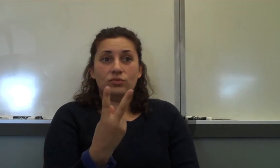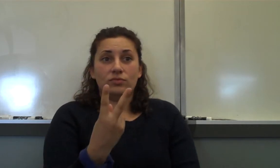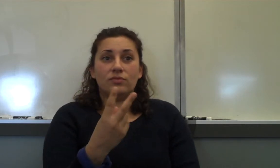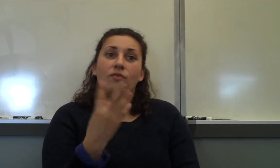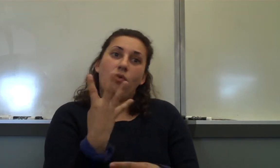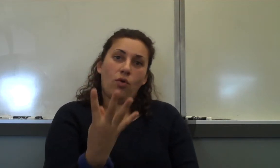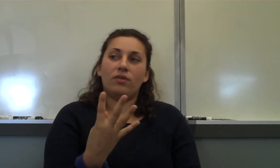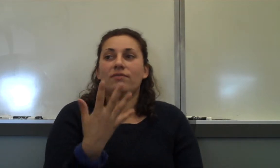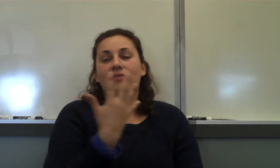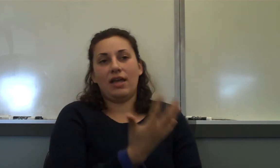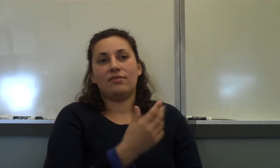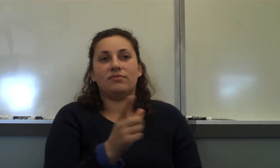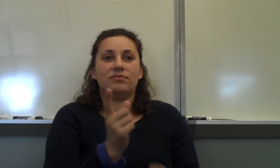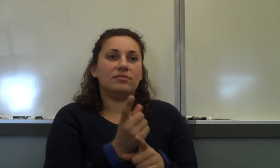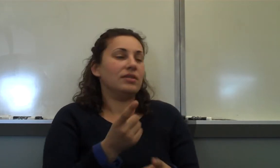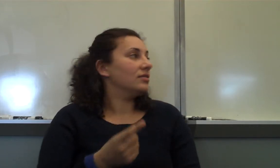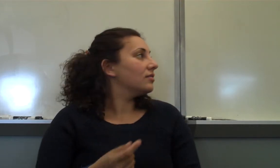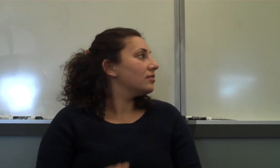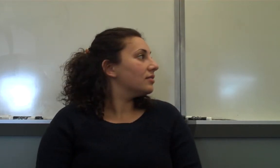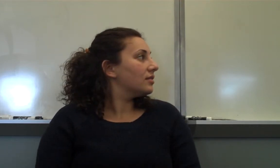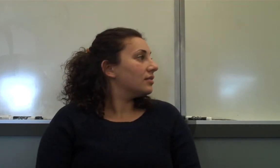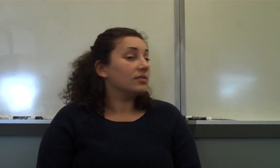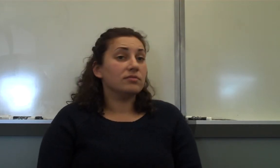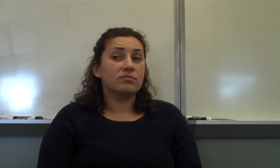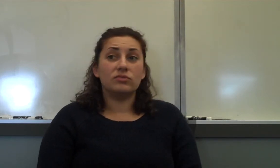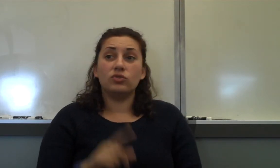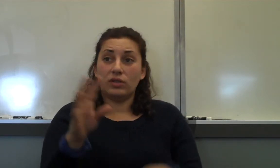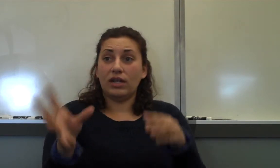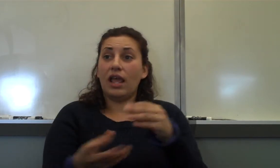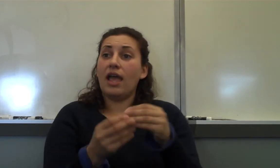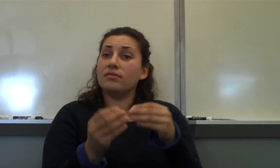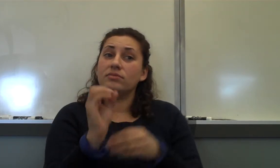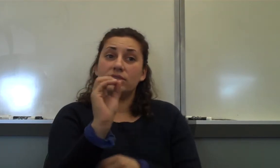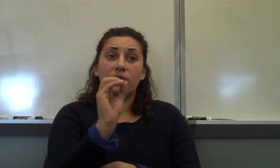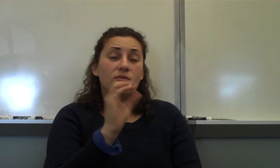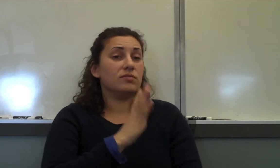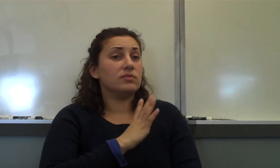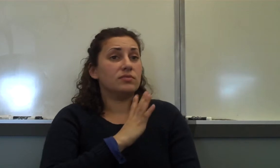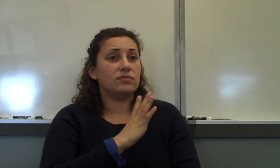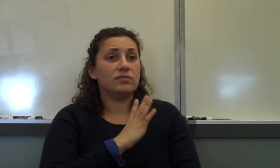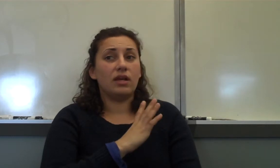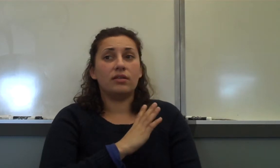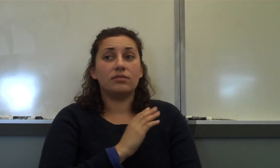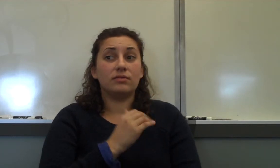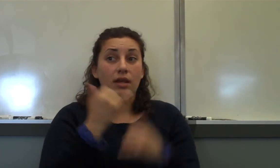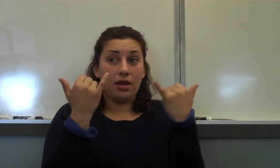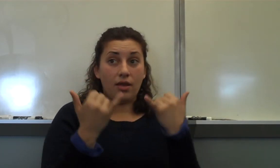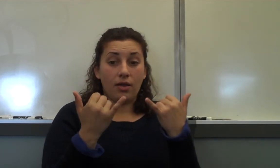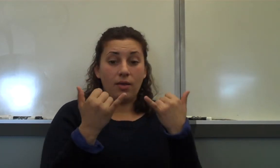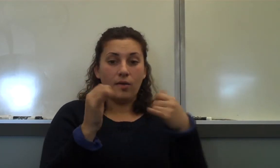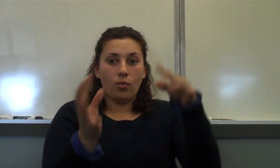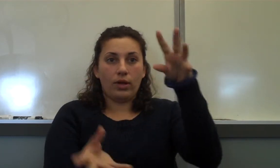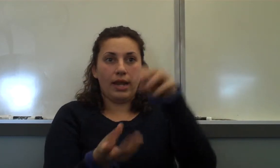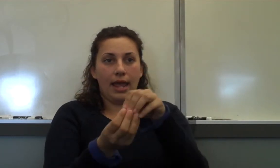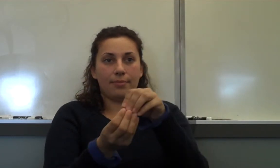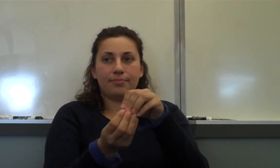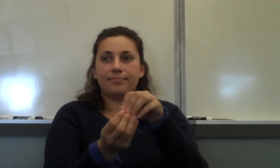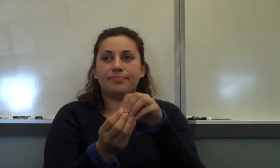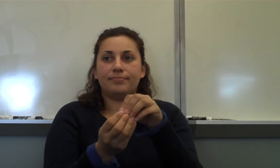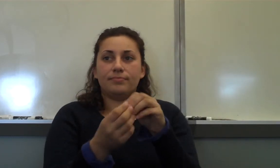1 is 5. Now you can put that trailing 0 in if you want to, because we're going to add now. You add the 2 results,